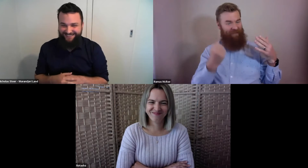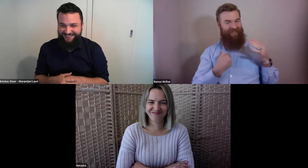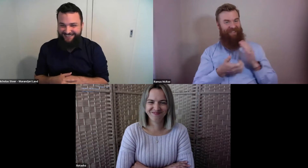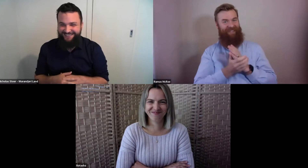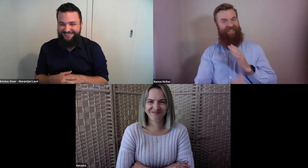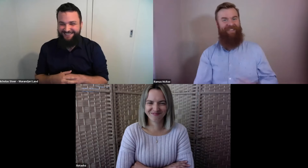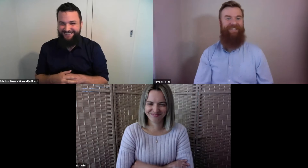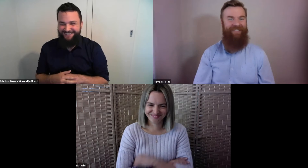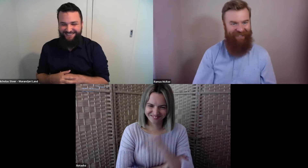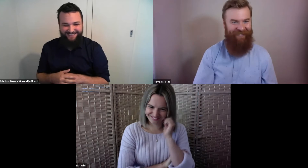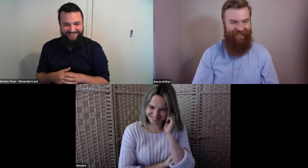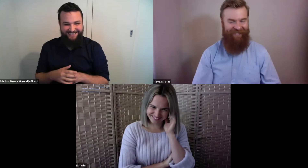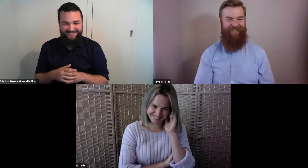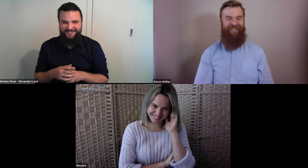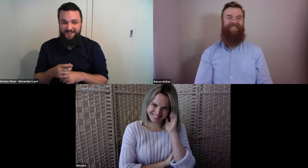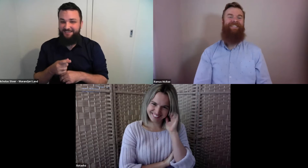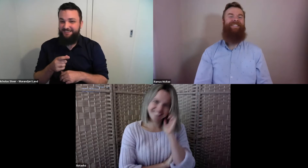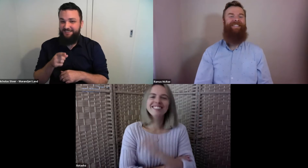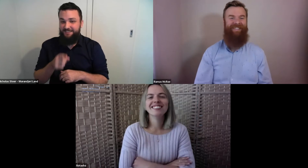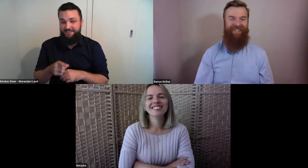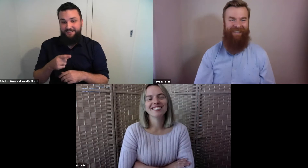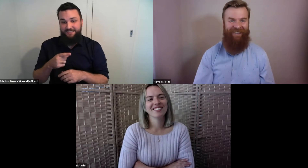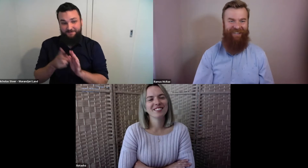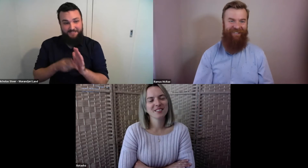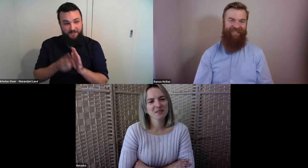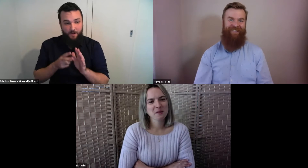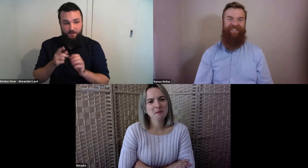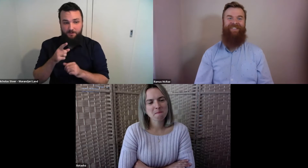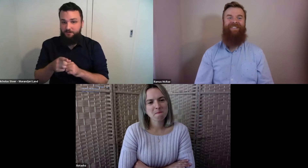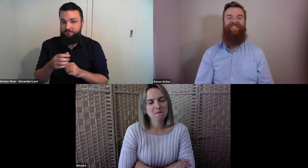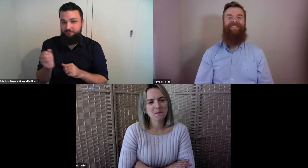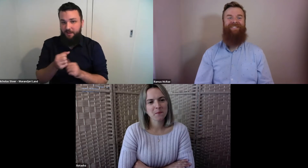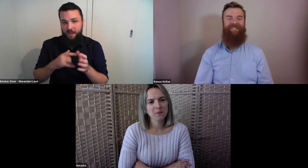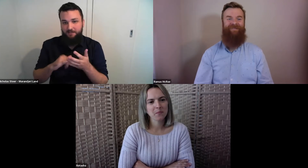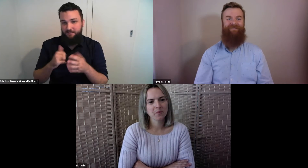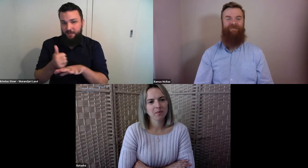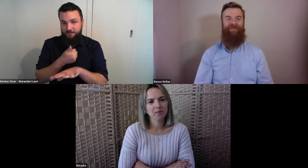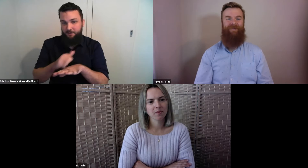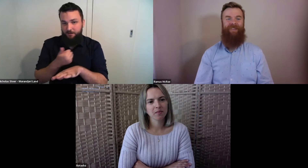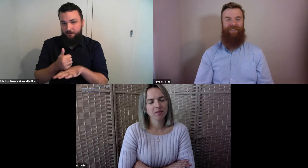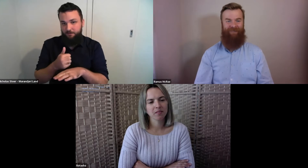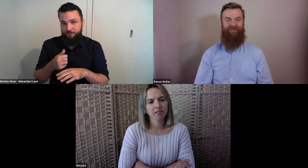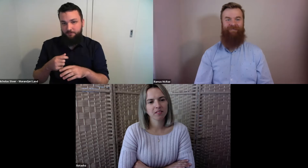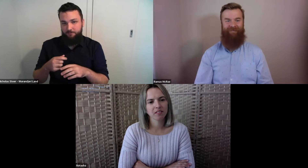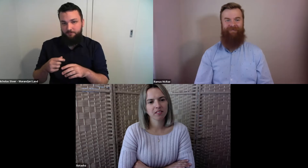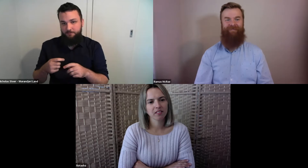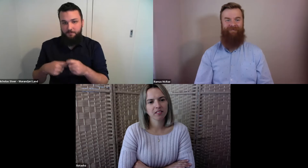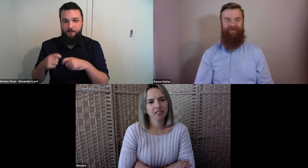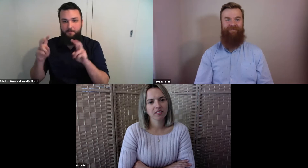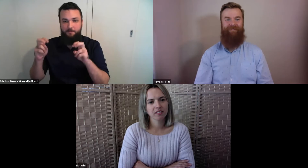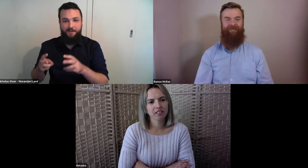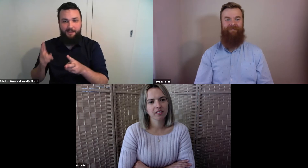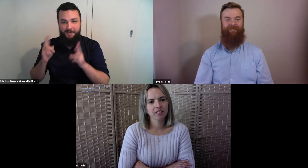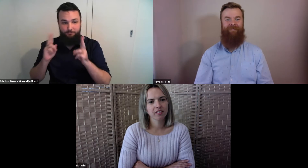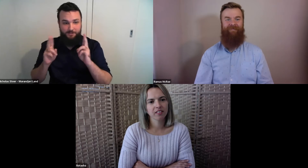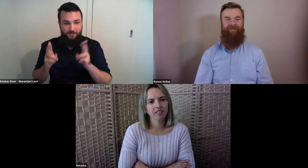Well, I have a number of different skills. I've worn a lot of different hats over the years. Yeah, so with this video, you've